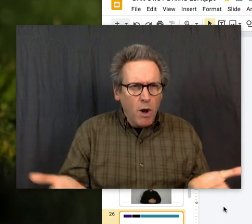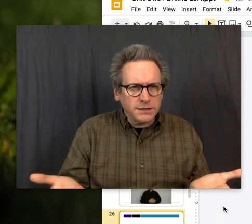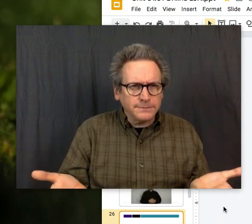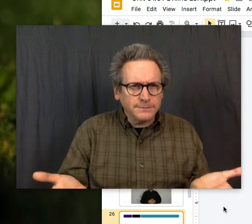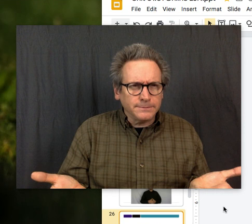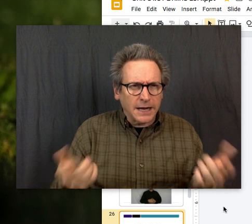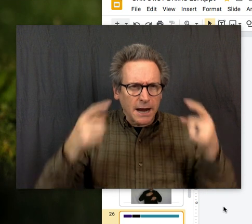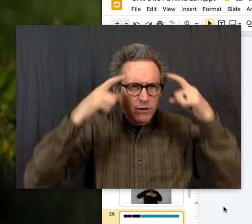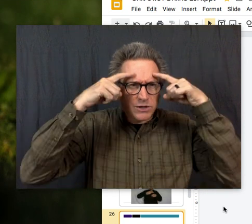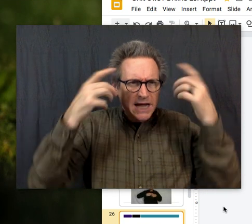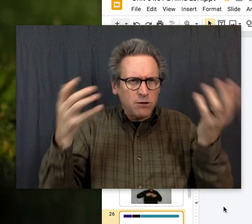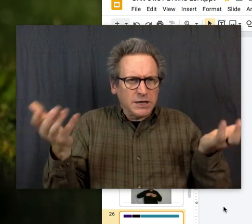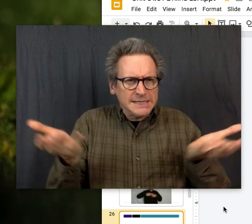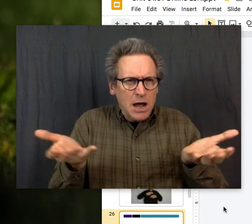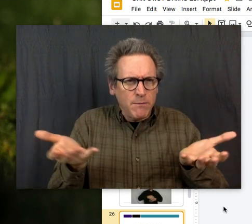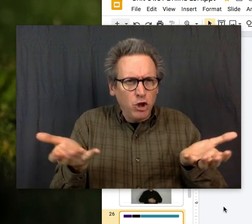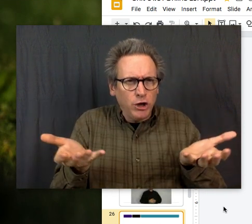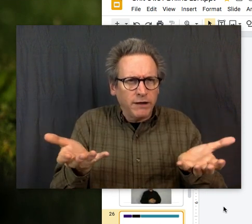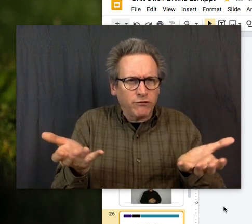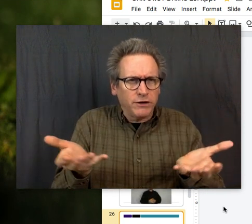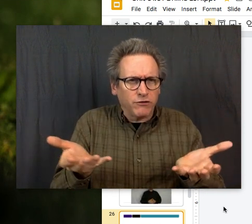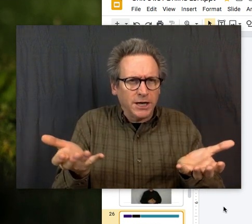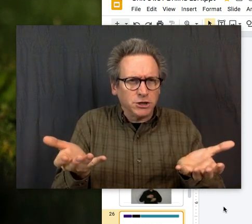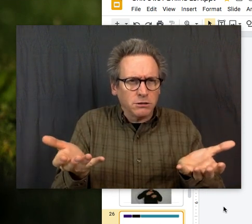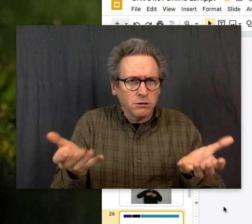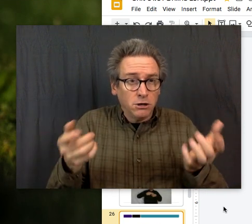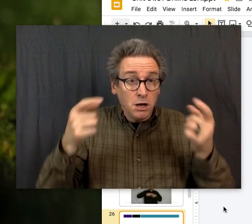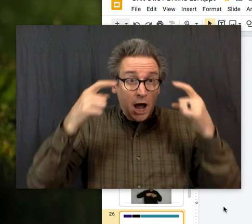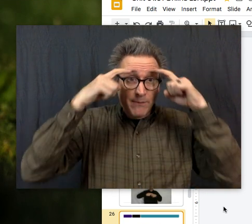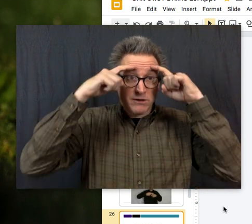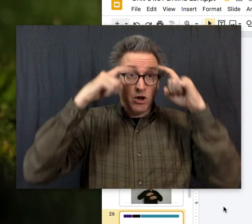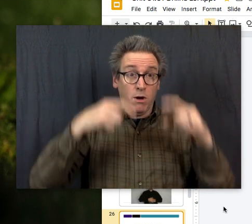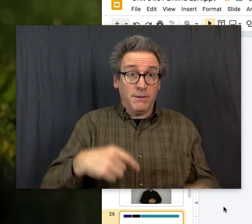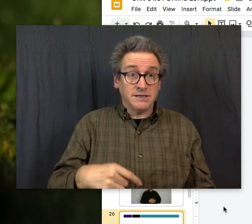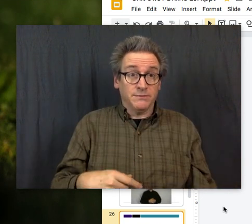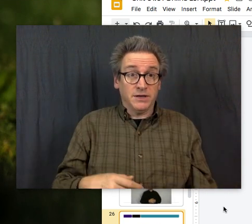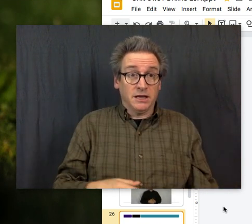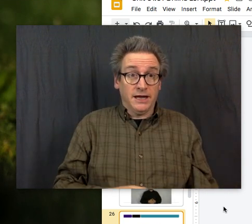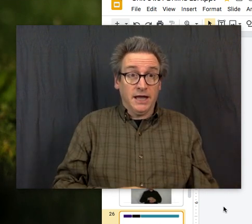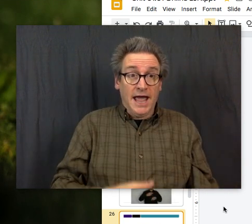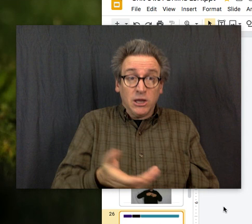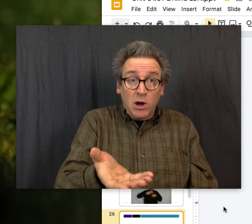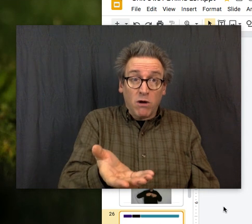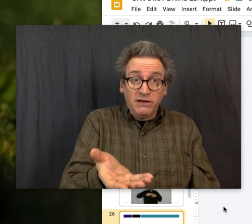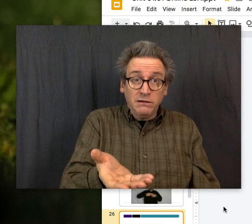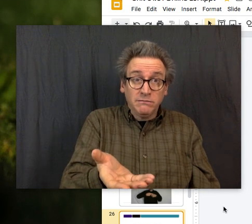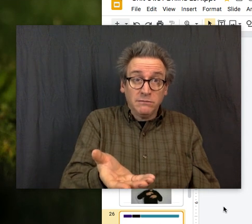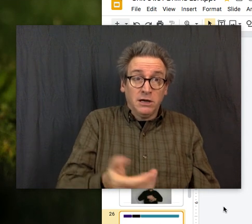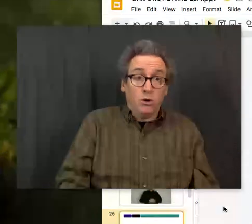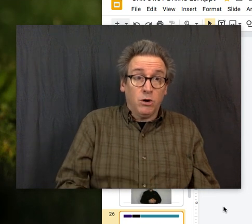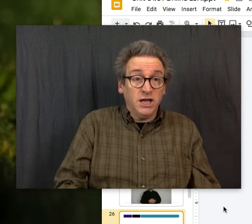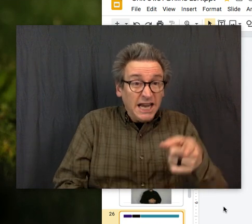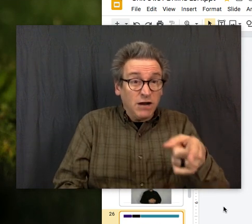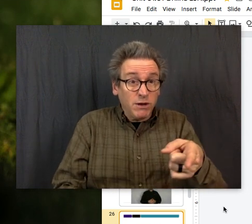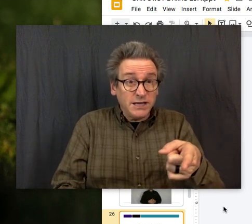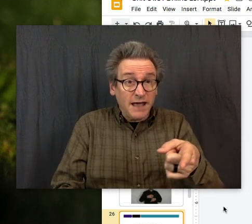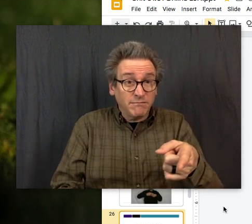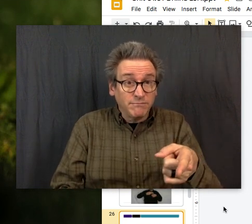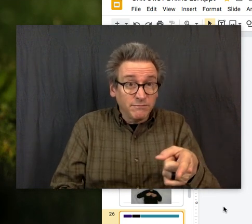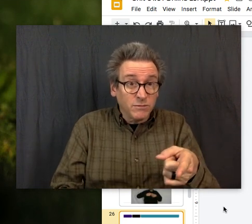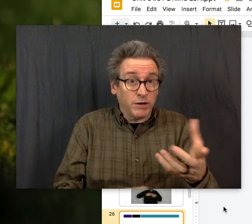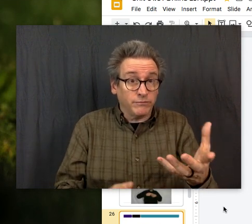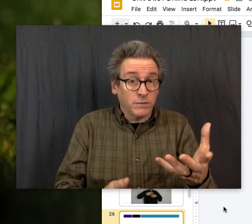what? And eyebrows go down because now I'm looking for information. Eyebrows go up on something like, hey, you want coffee? Well, you need cream with